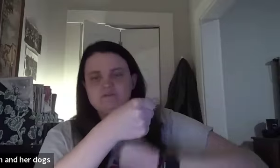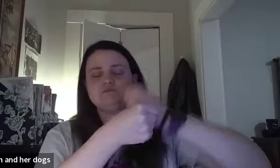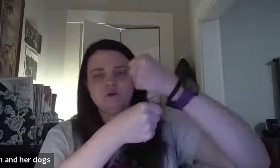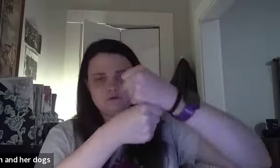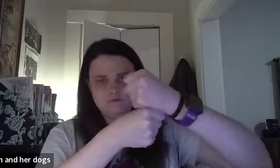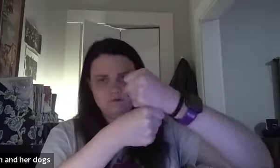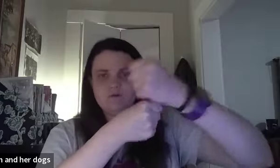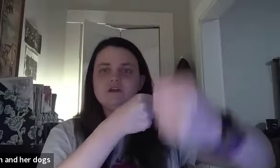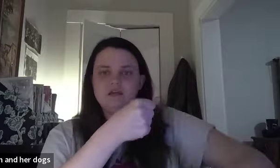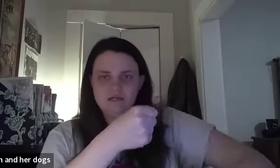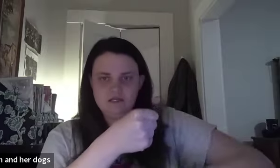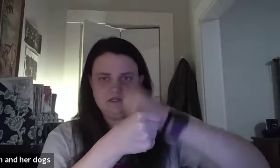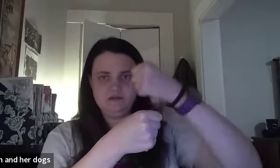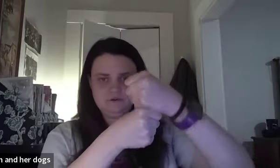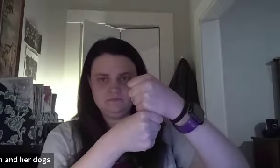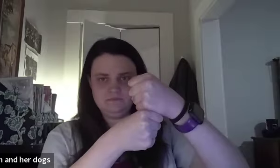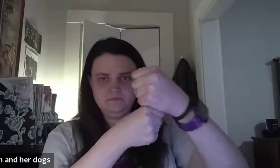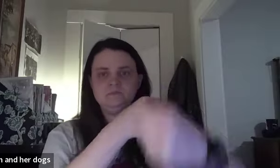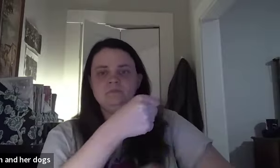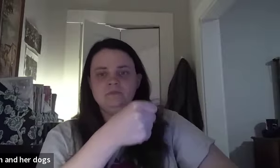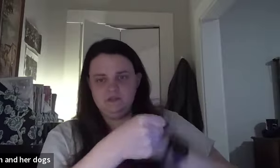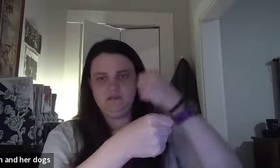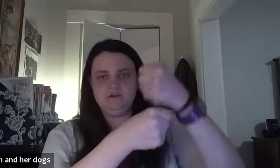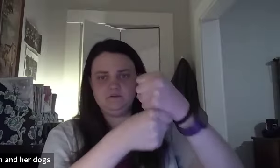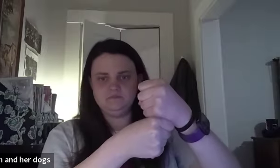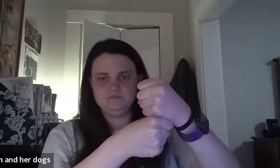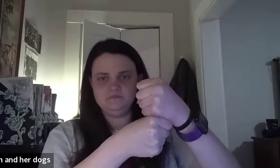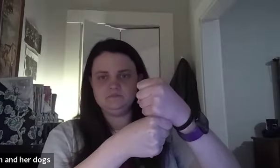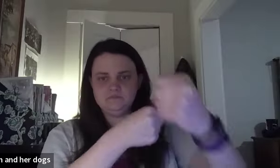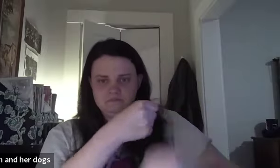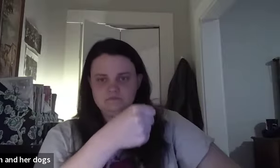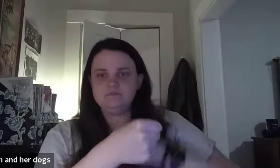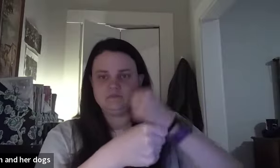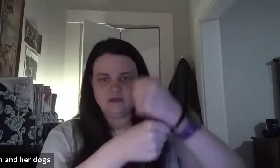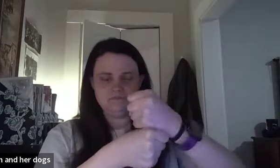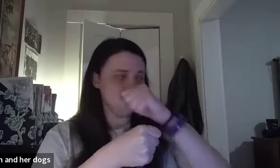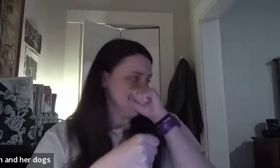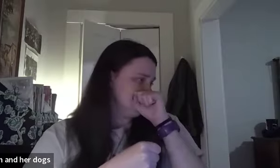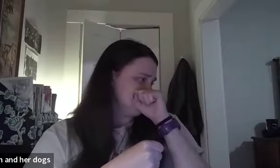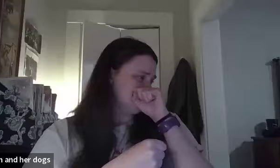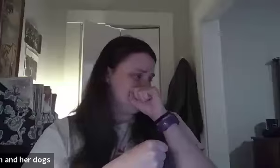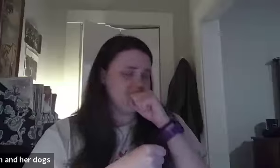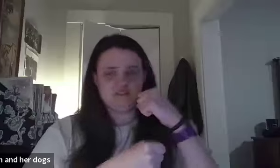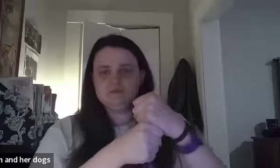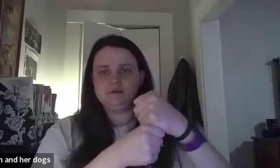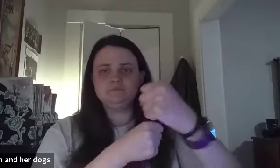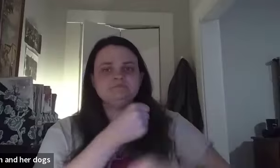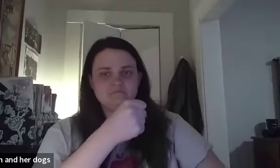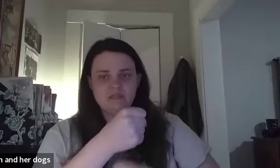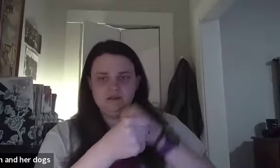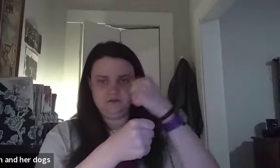this one going forward. Year, year. Okay? Excuse me.